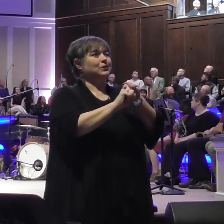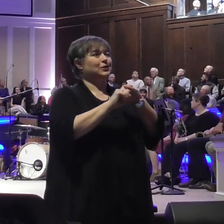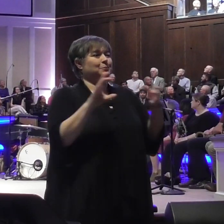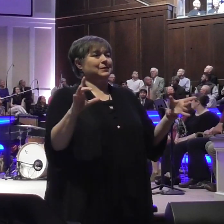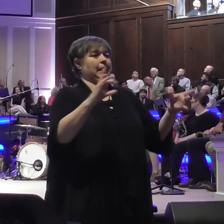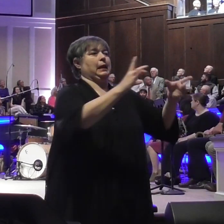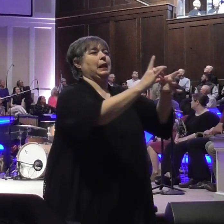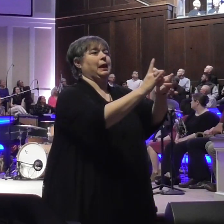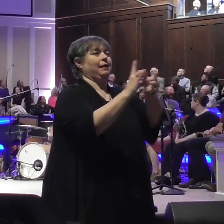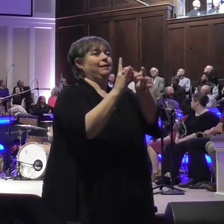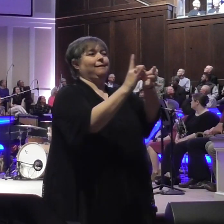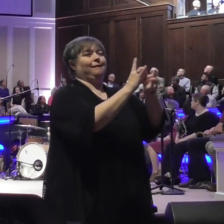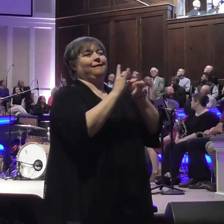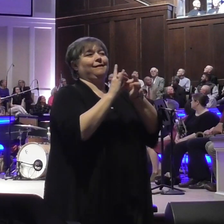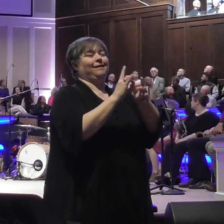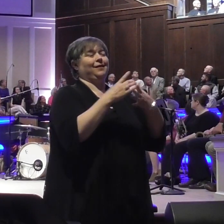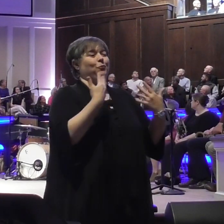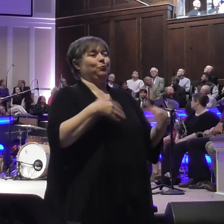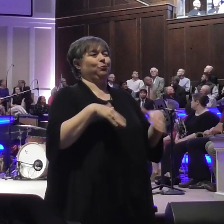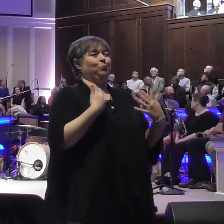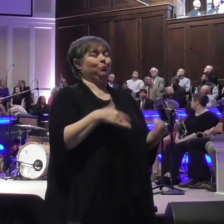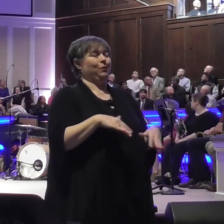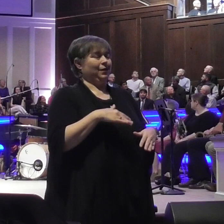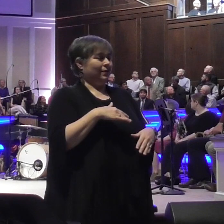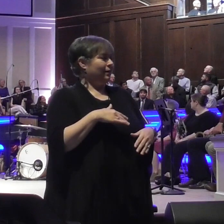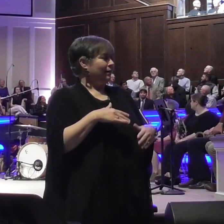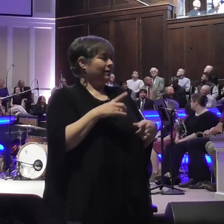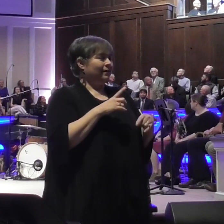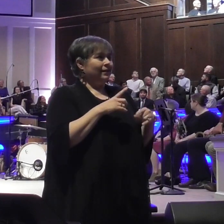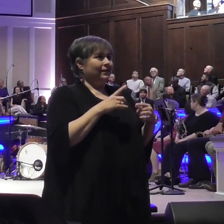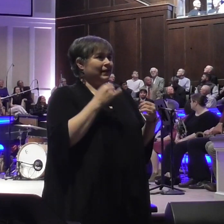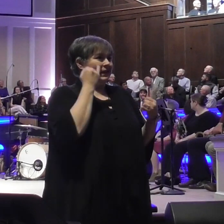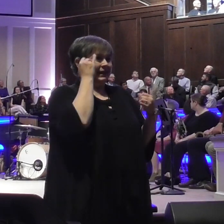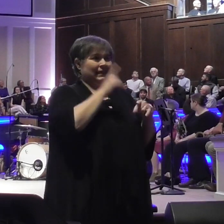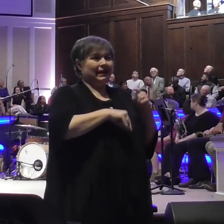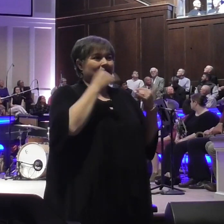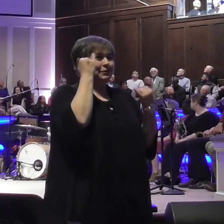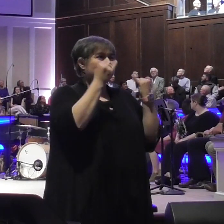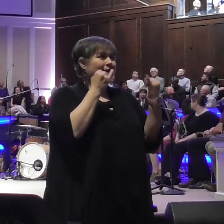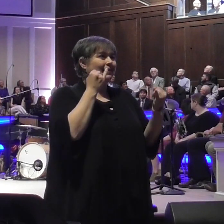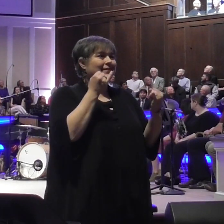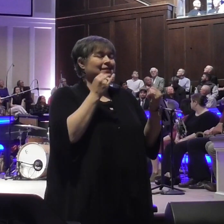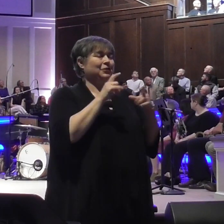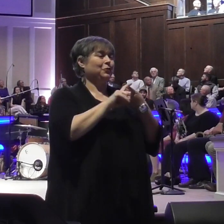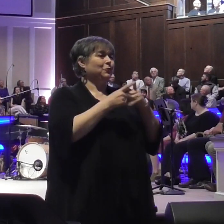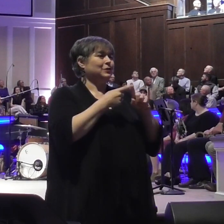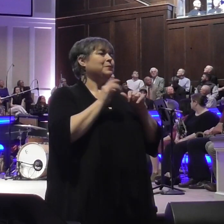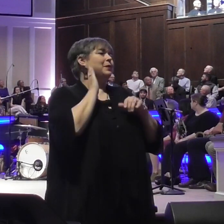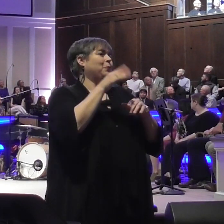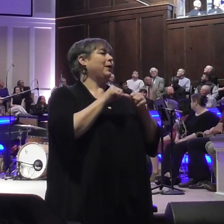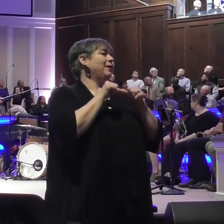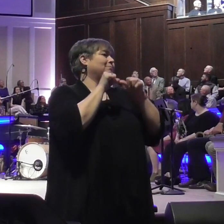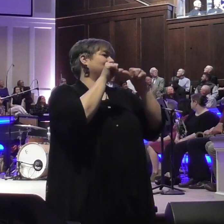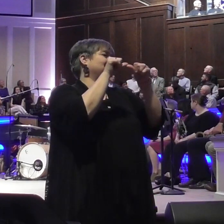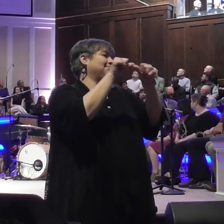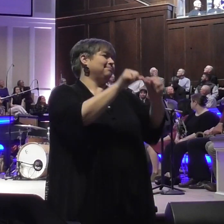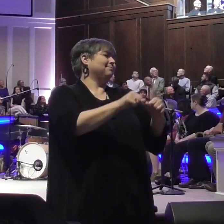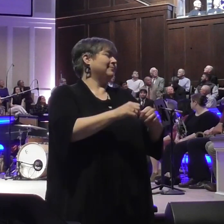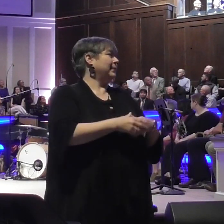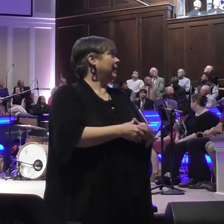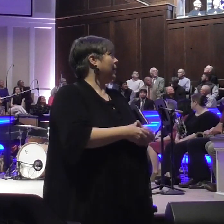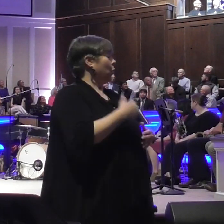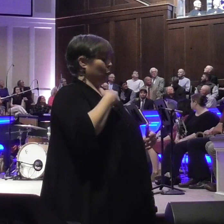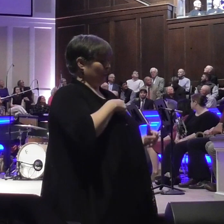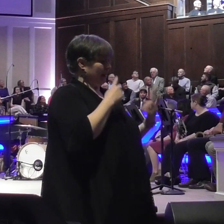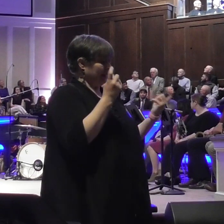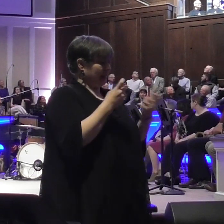more is unfolding than we could ever imagine in our lives together, and those friendships last into eternity. And so, Frank, we celebrate what God